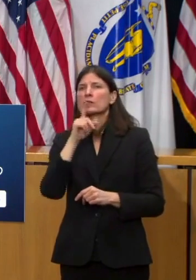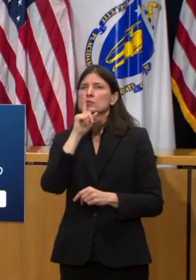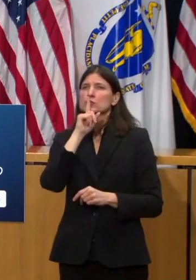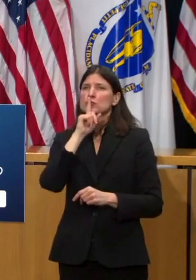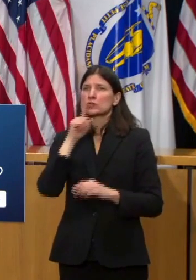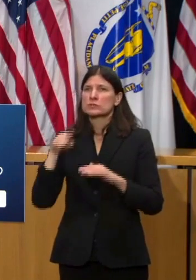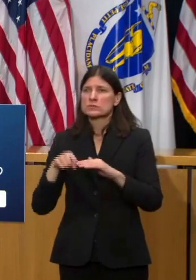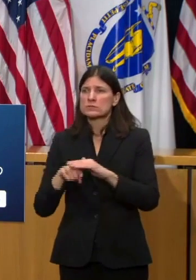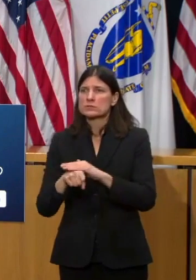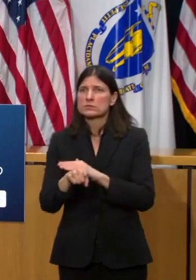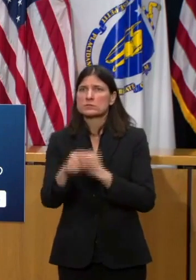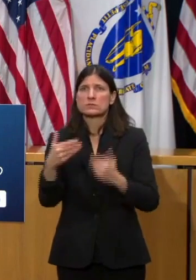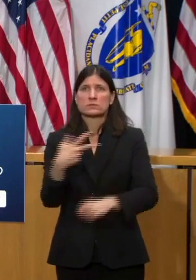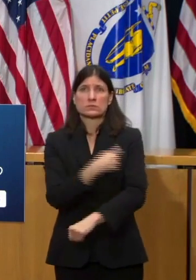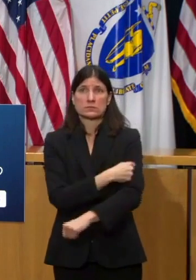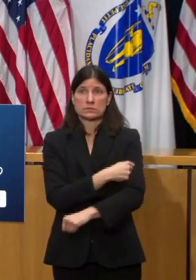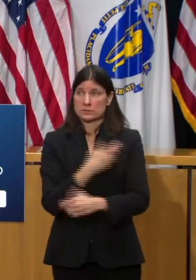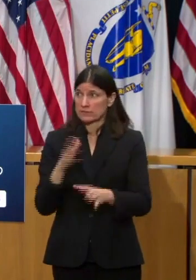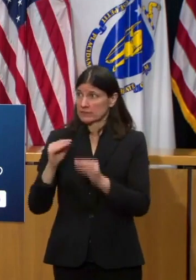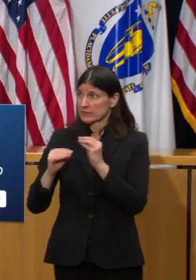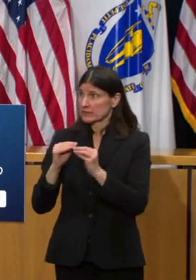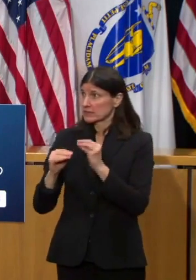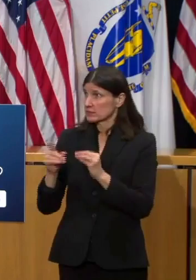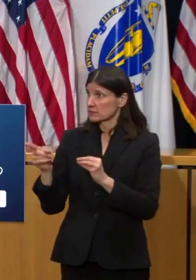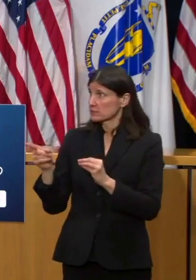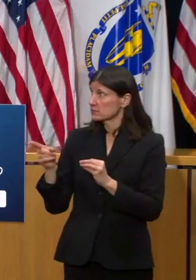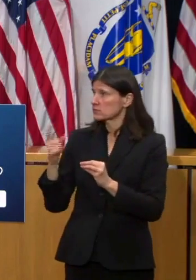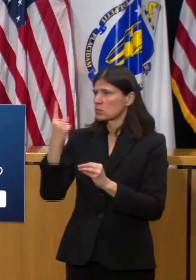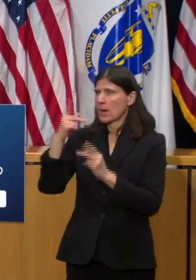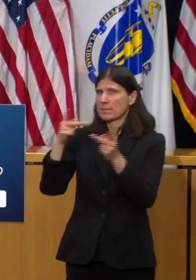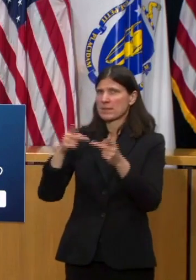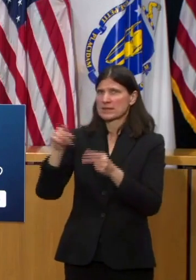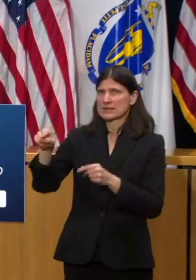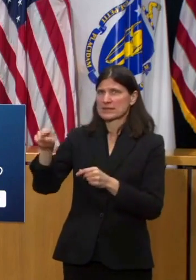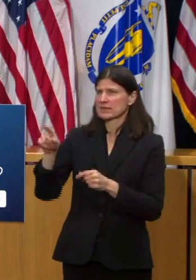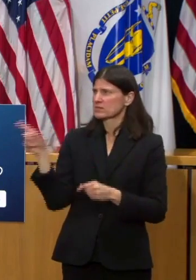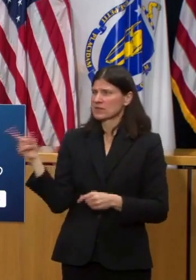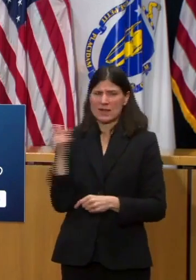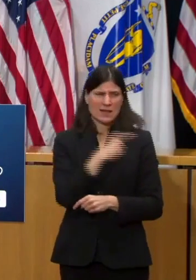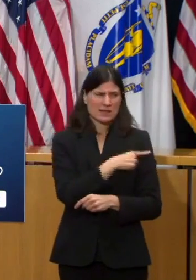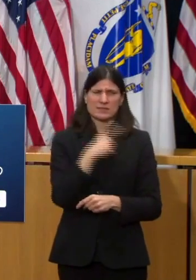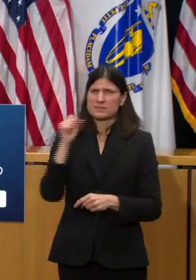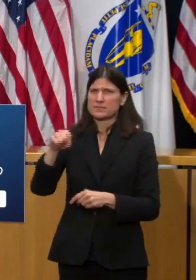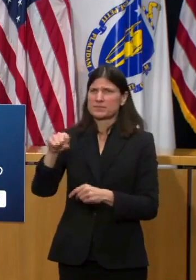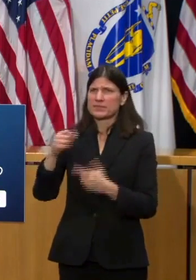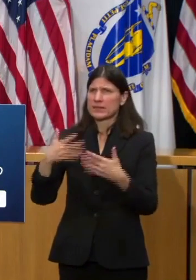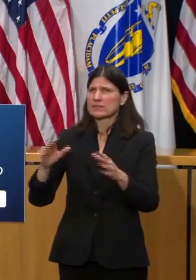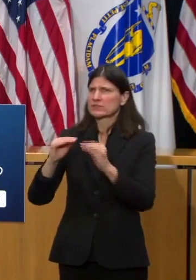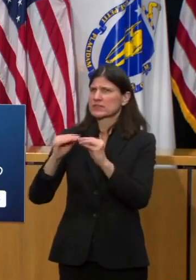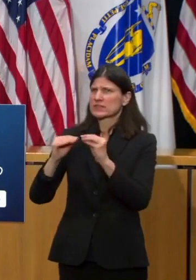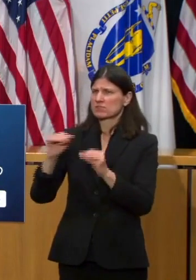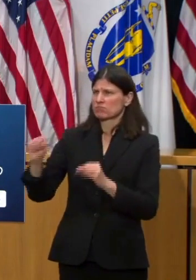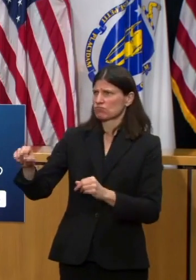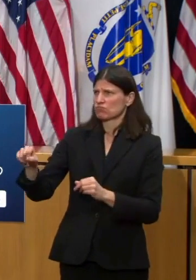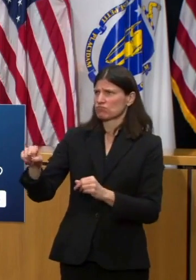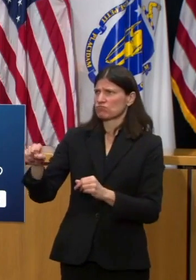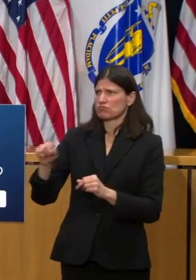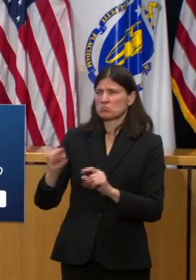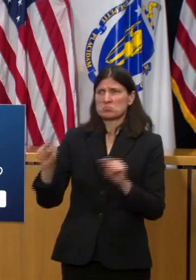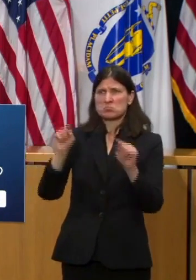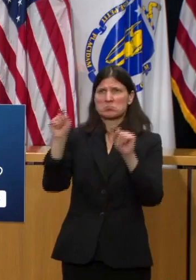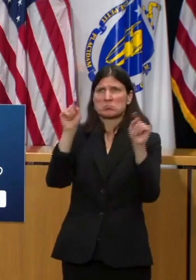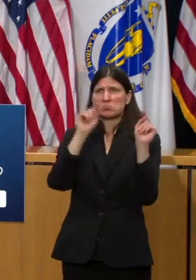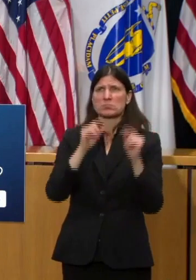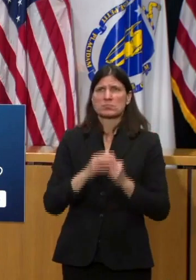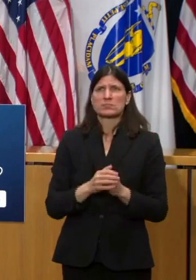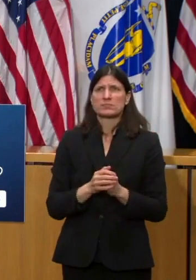Boy, I think so. I mean, keep in mind that, you know, we get a lot of phone calls from people saying, I saw somebody at a CVS or a Wegmans